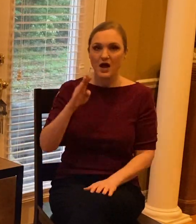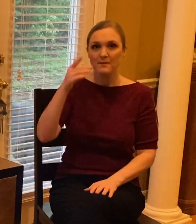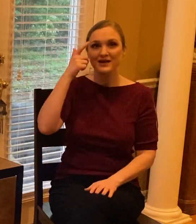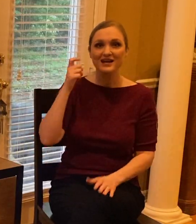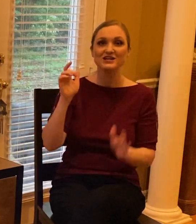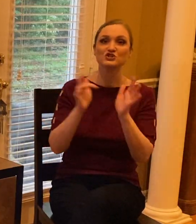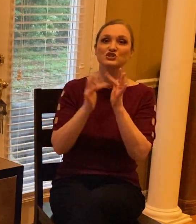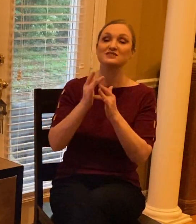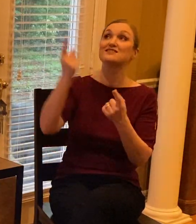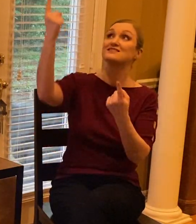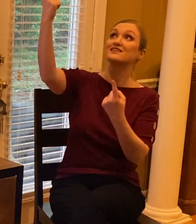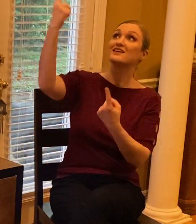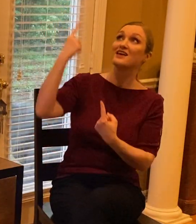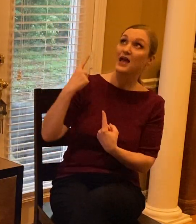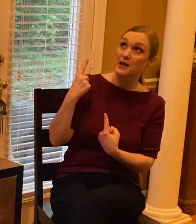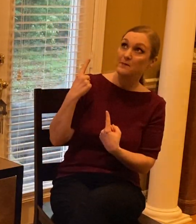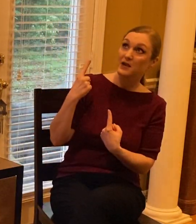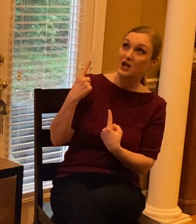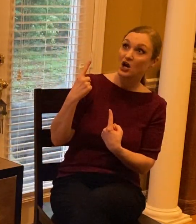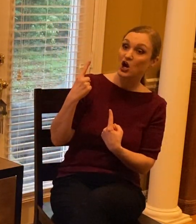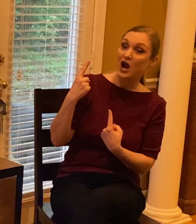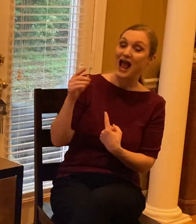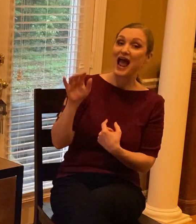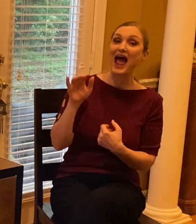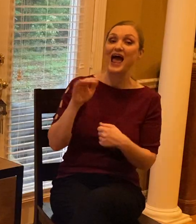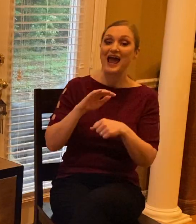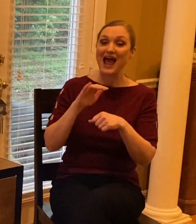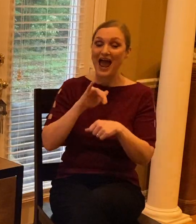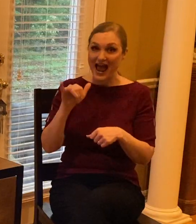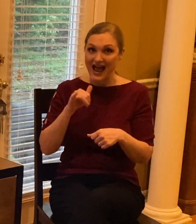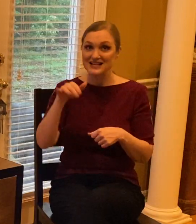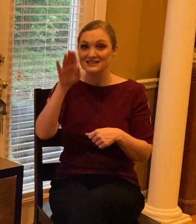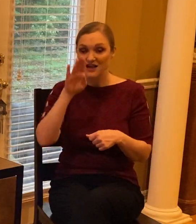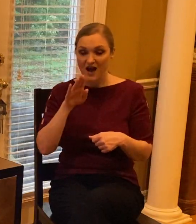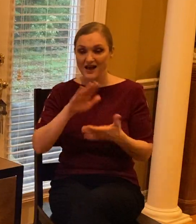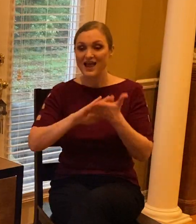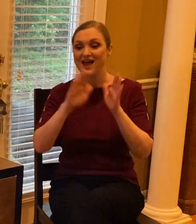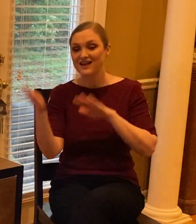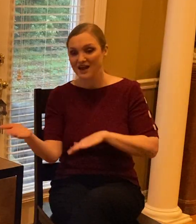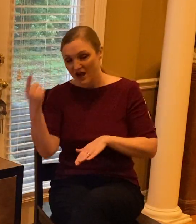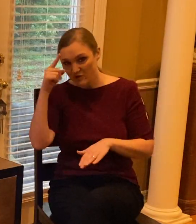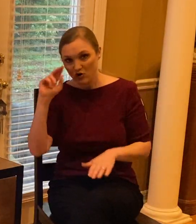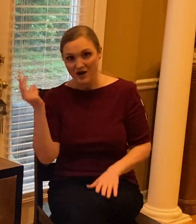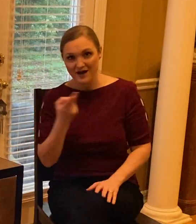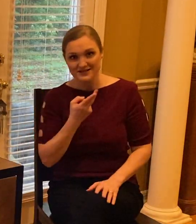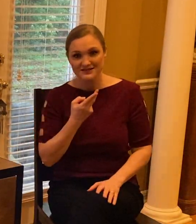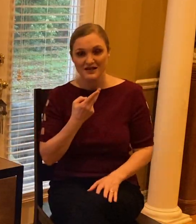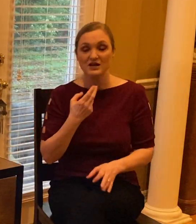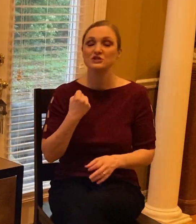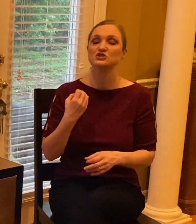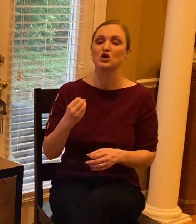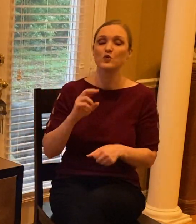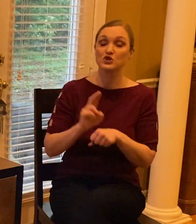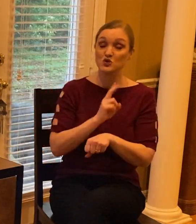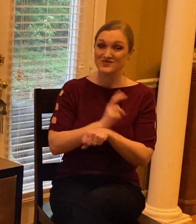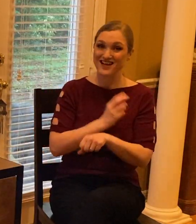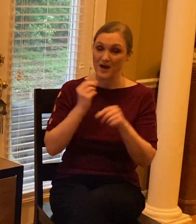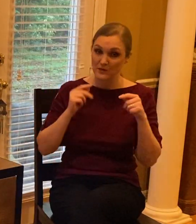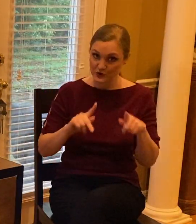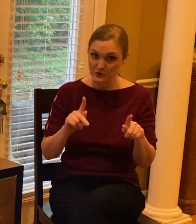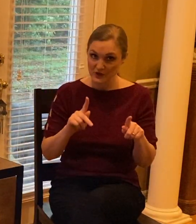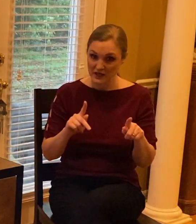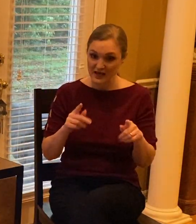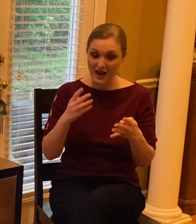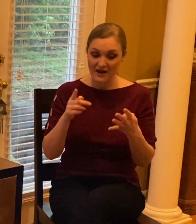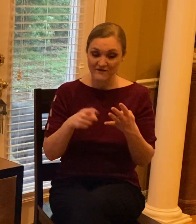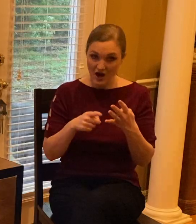Jesus came here as God himself and died for us, and making the most of that opportunity to celebrate that every week.